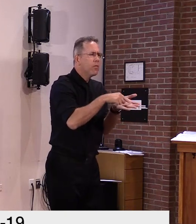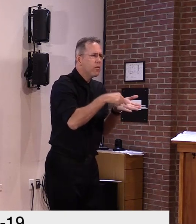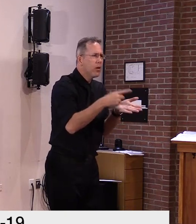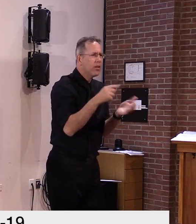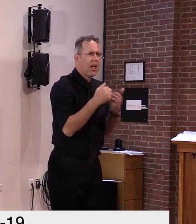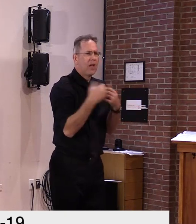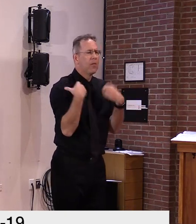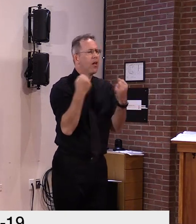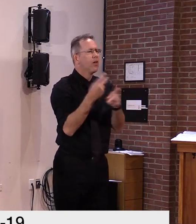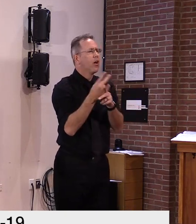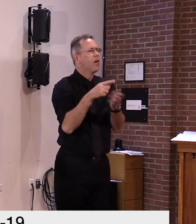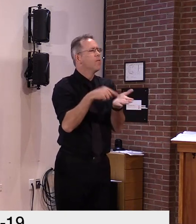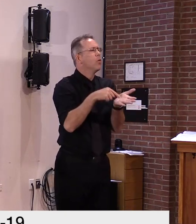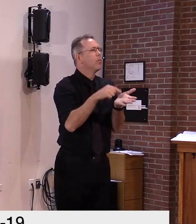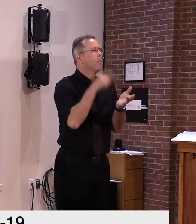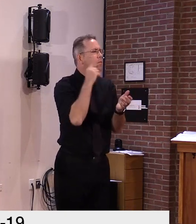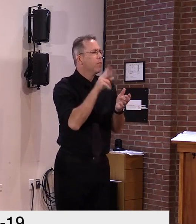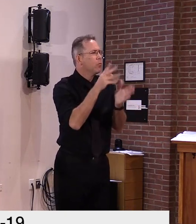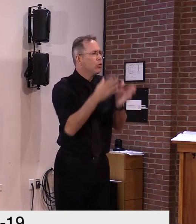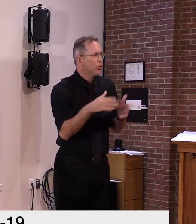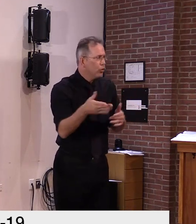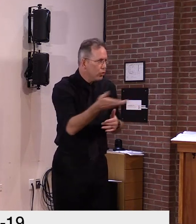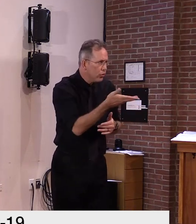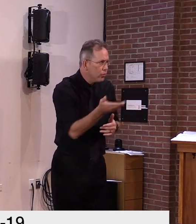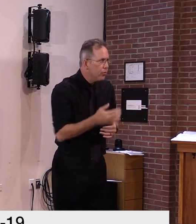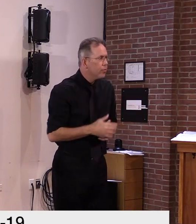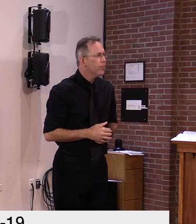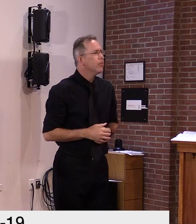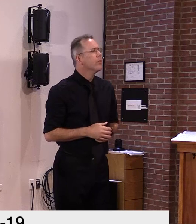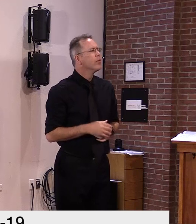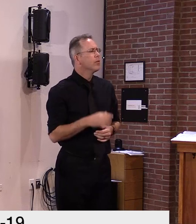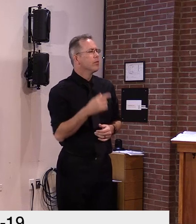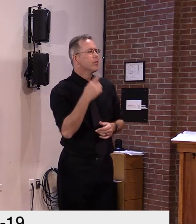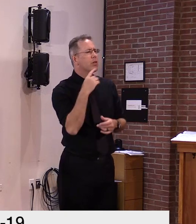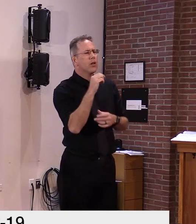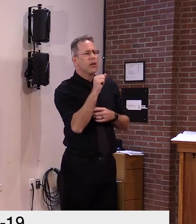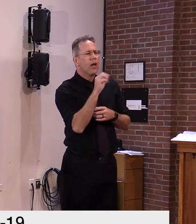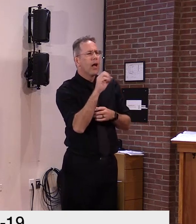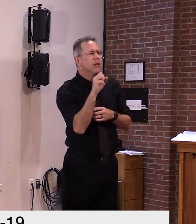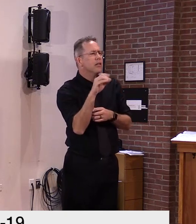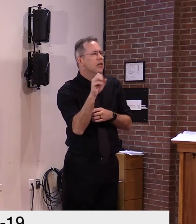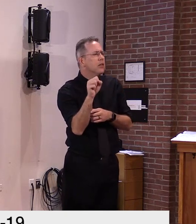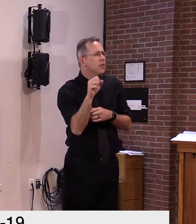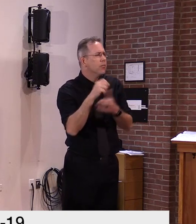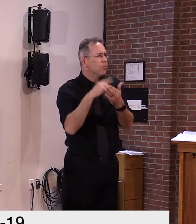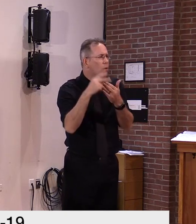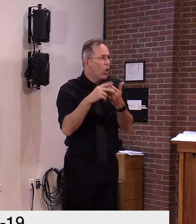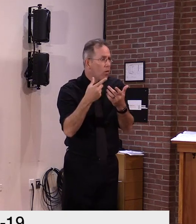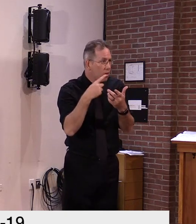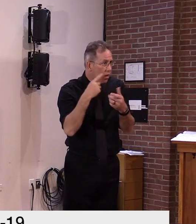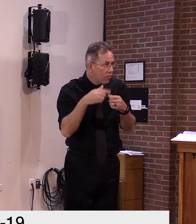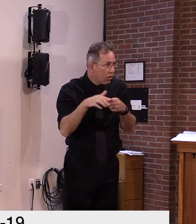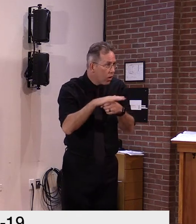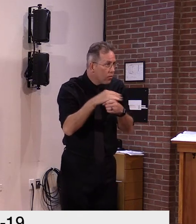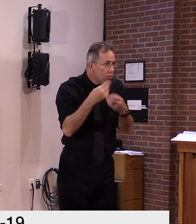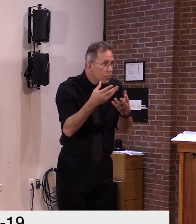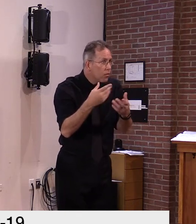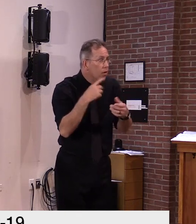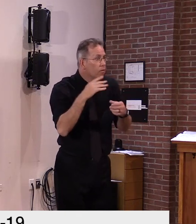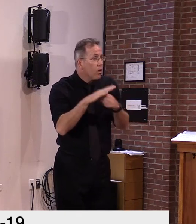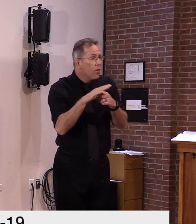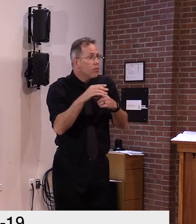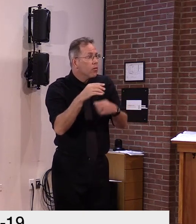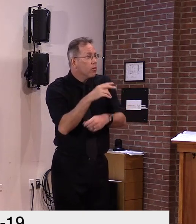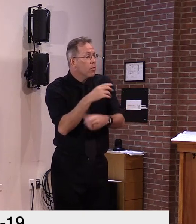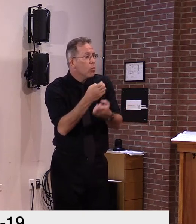you focus on. You have access, which you have to focus on. And you have quality that you have to focus on.